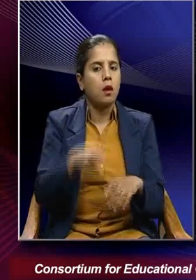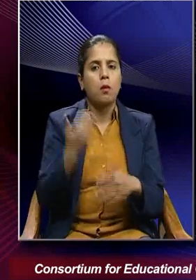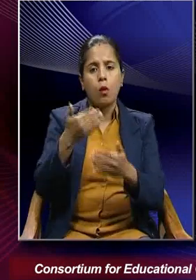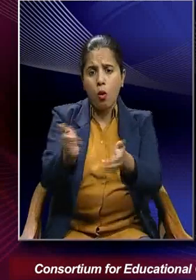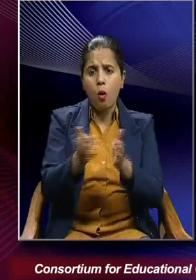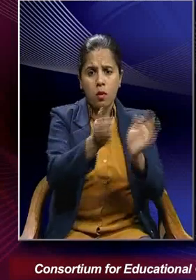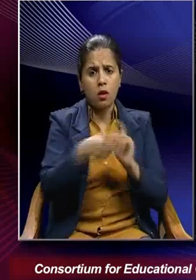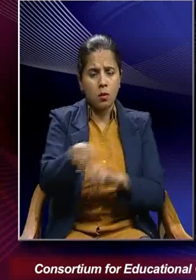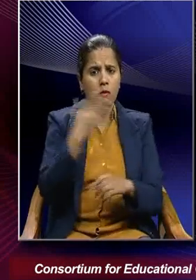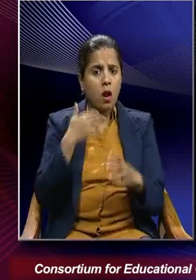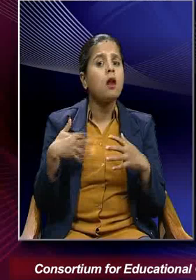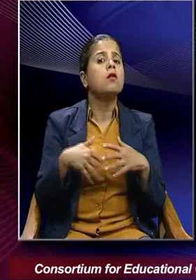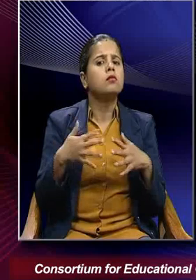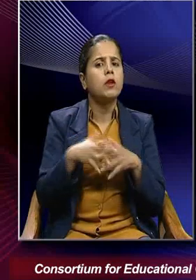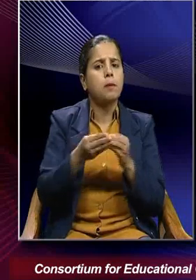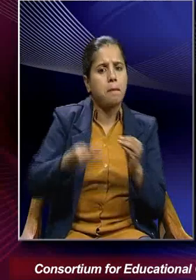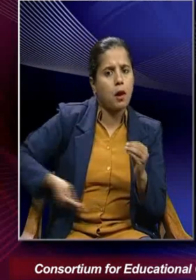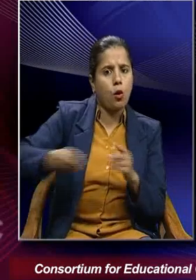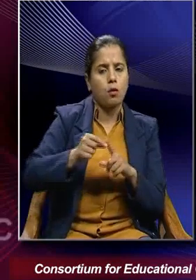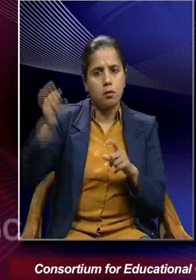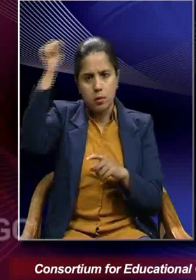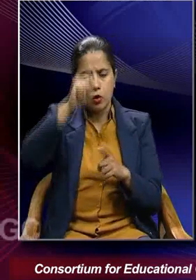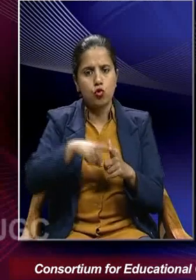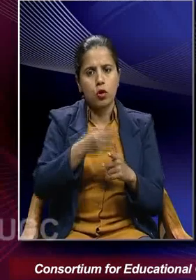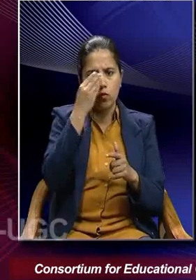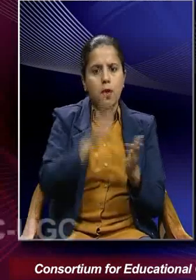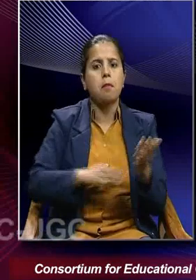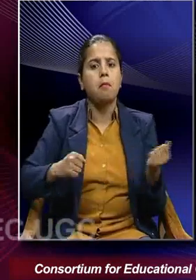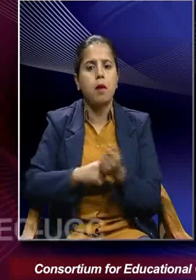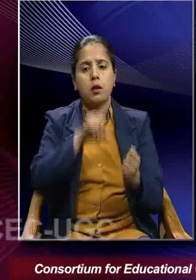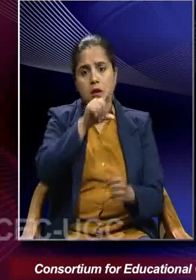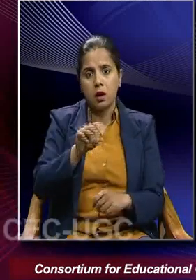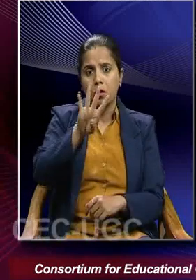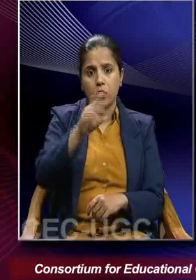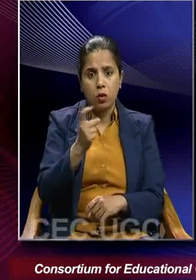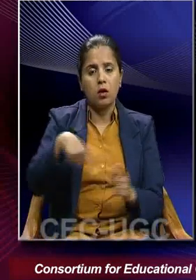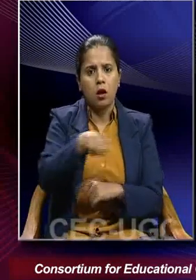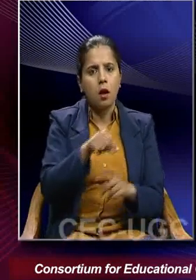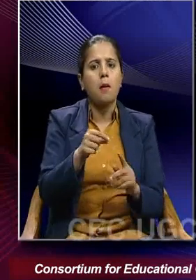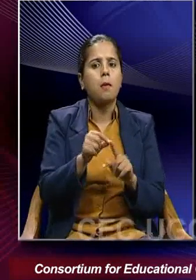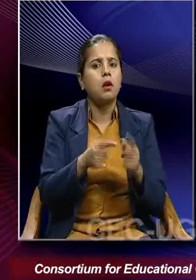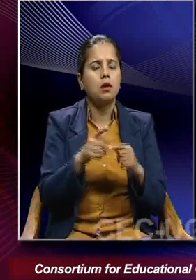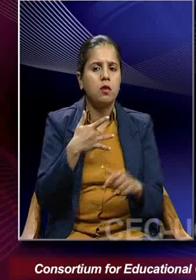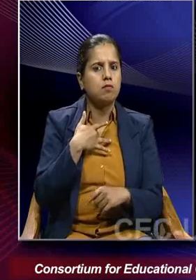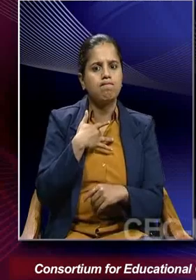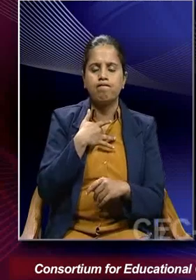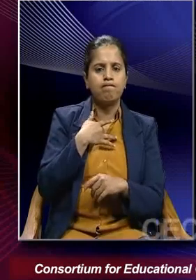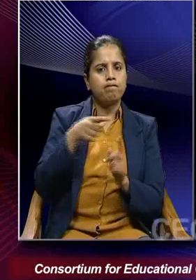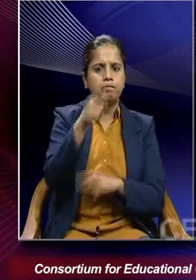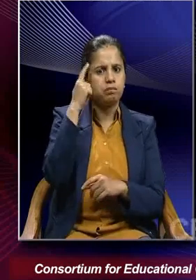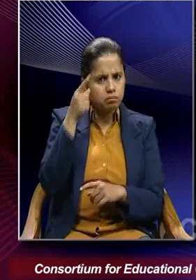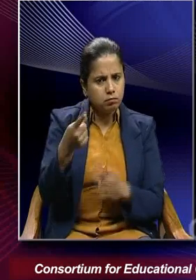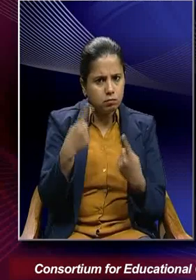which was there in Bengal and Punjab in January and March 1947 further convinced Patel of the soundness